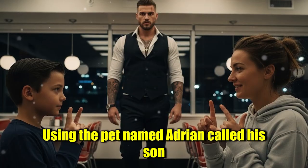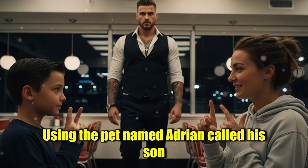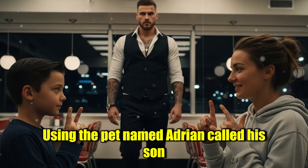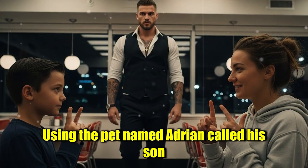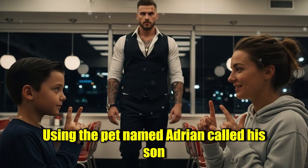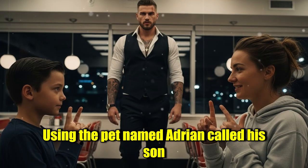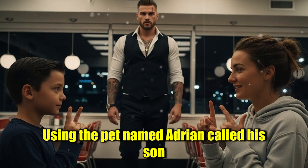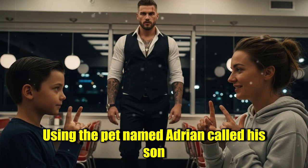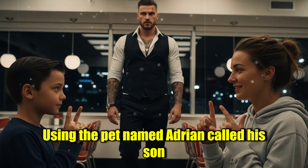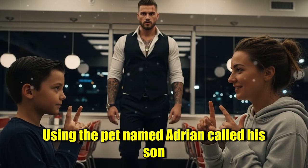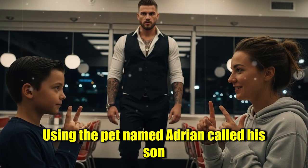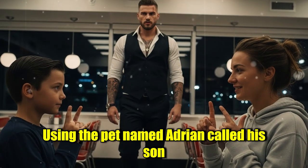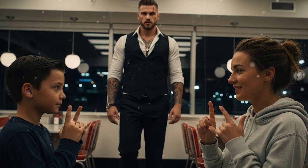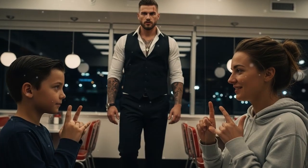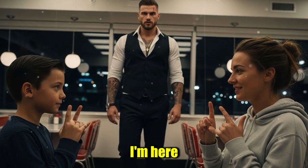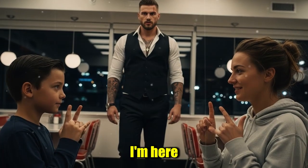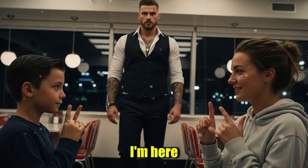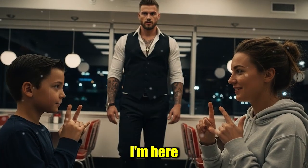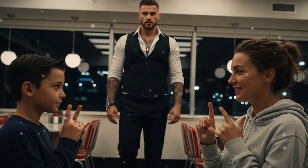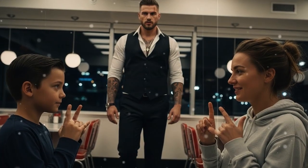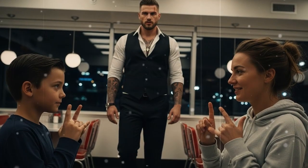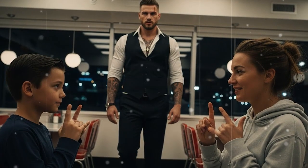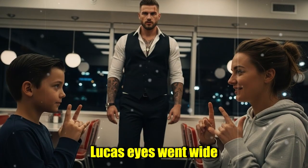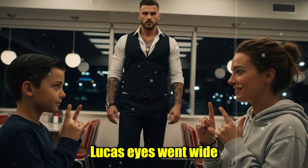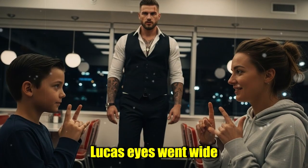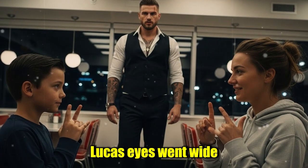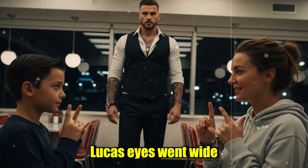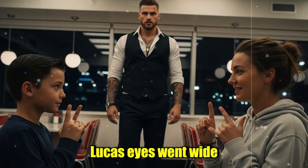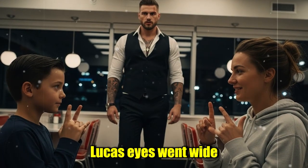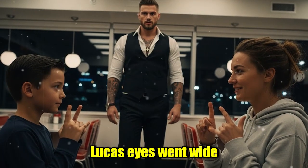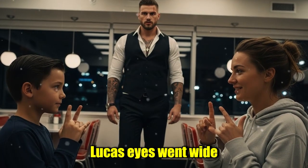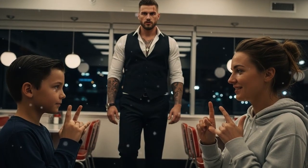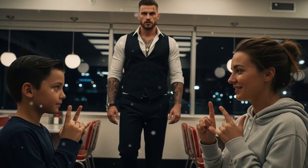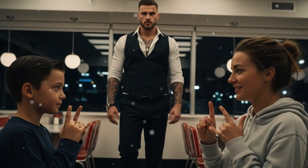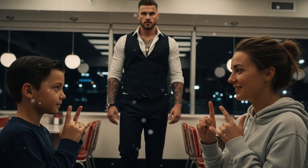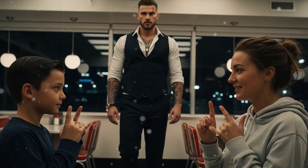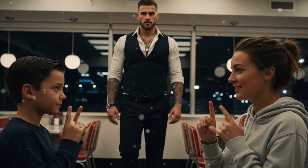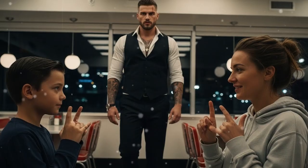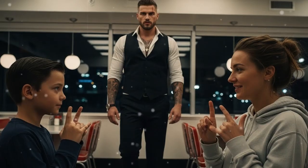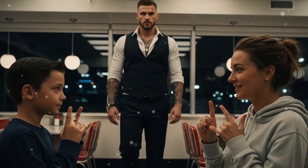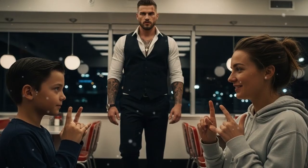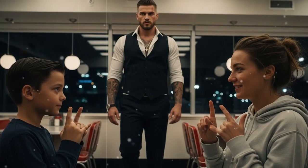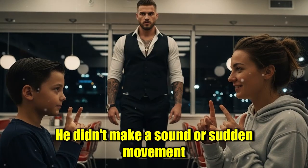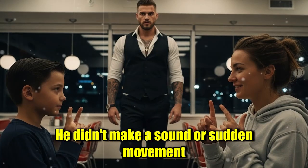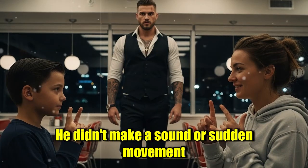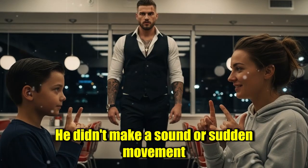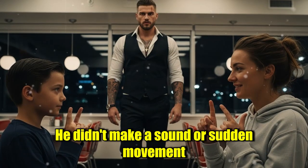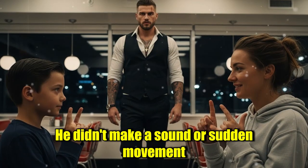the pet name Adrian called his son. I'm here. Luca's eyes went wide, but to his credit, He didn't make a sound